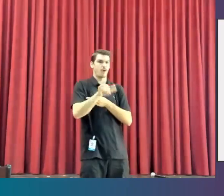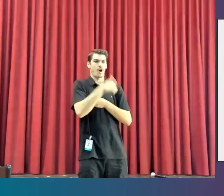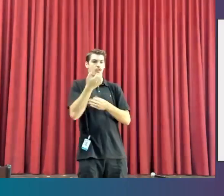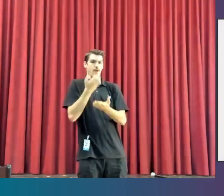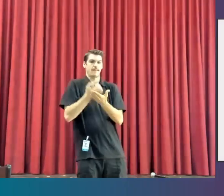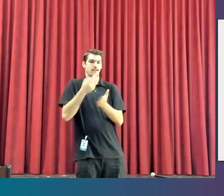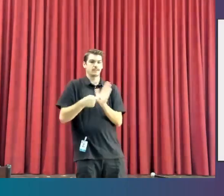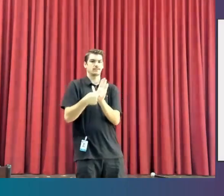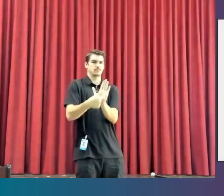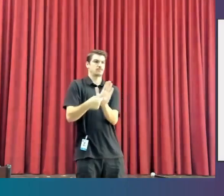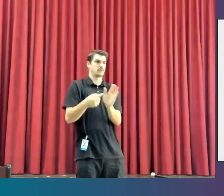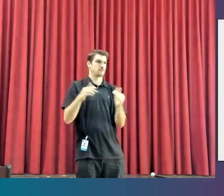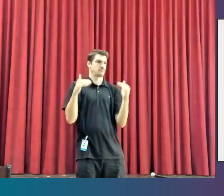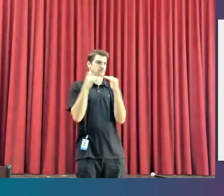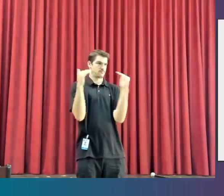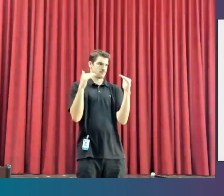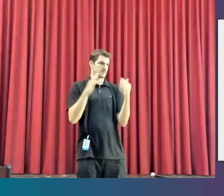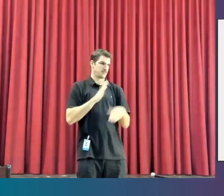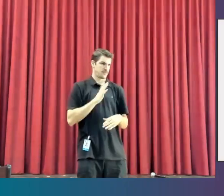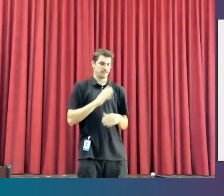California.